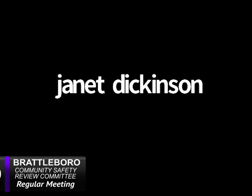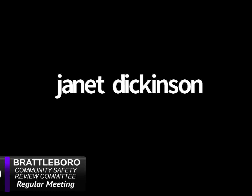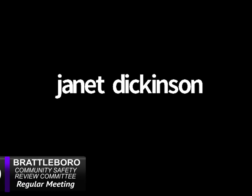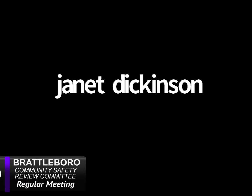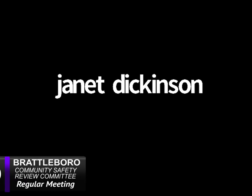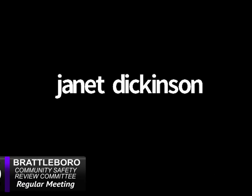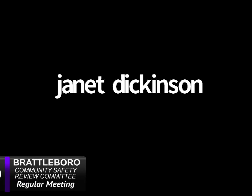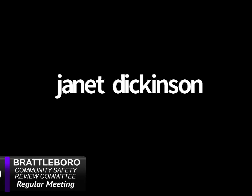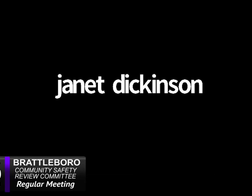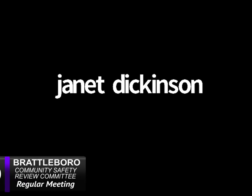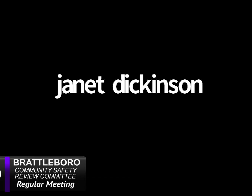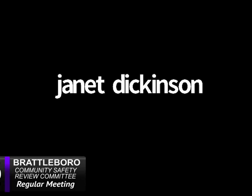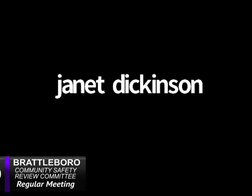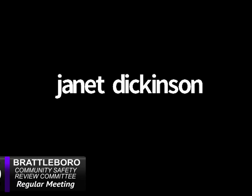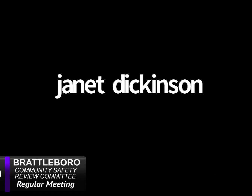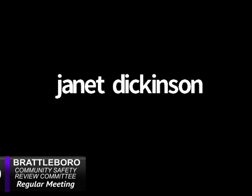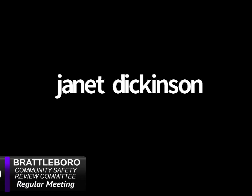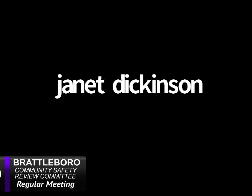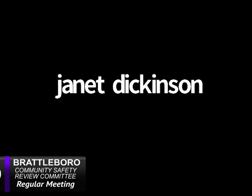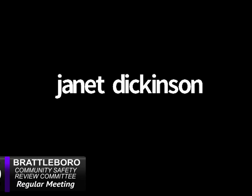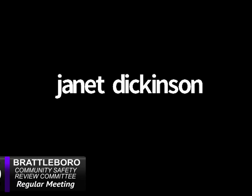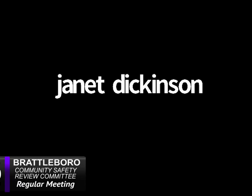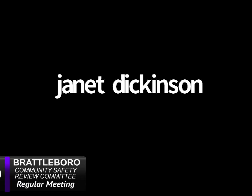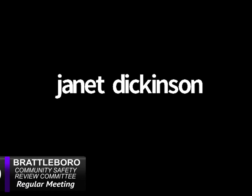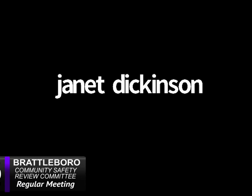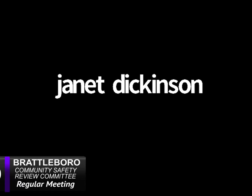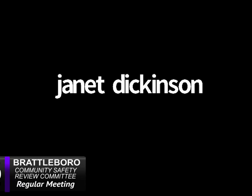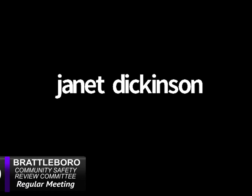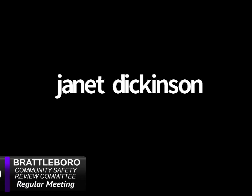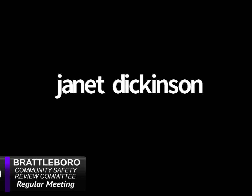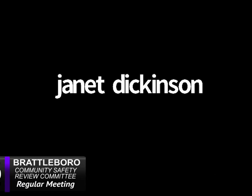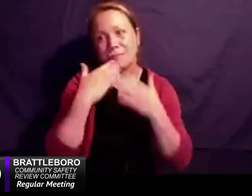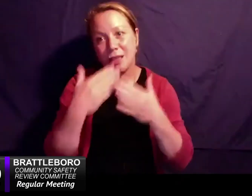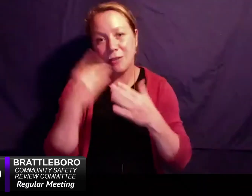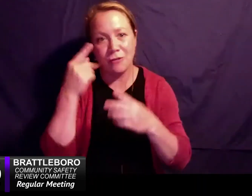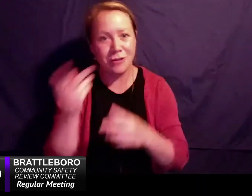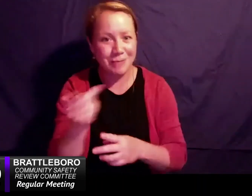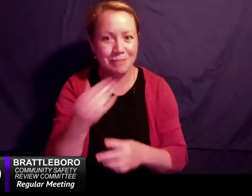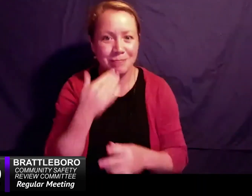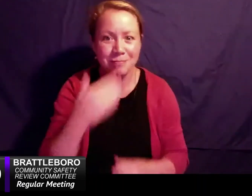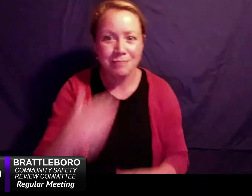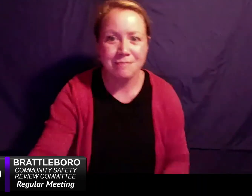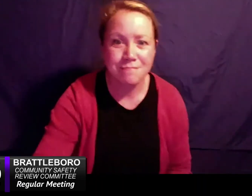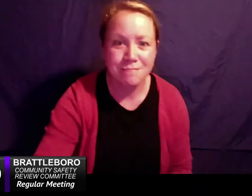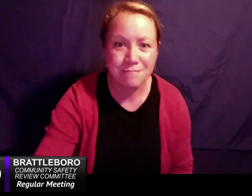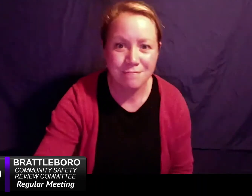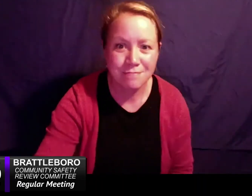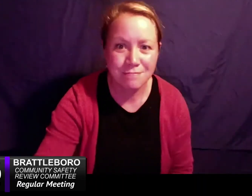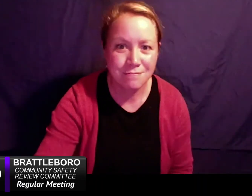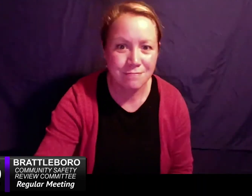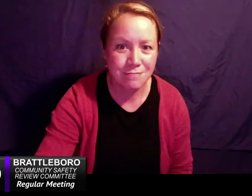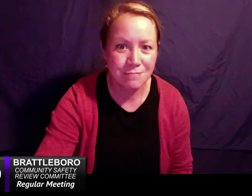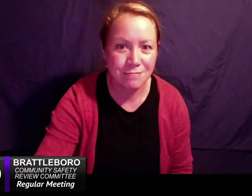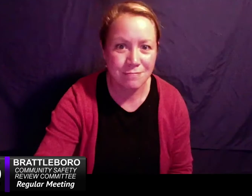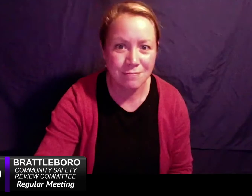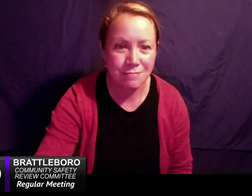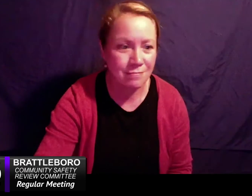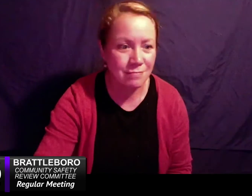it's a need for people, and also just sharing some gratitude for their presence.